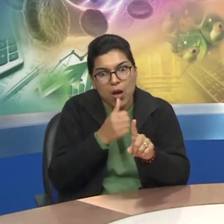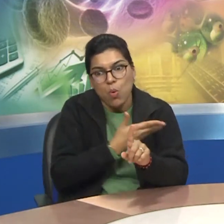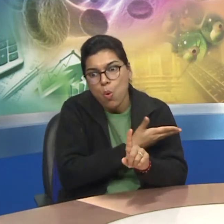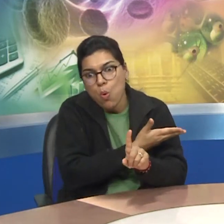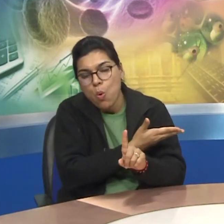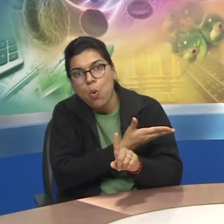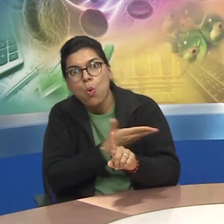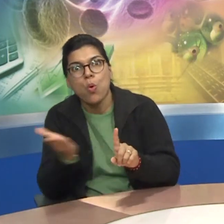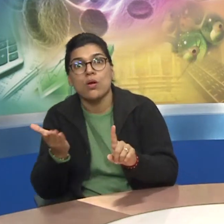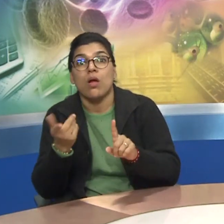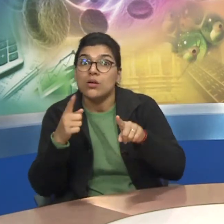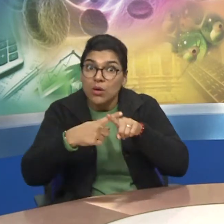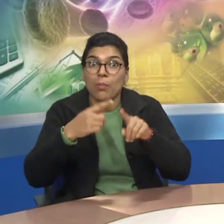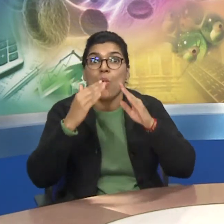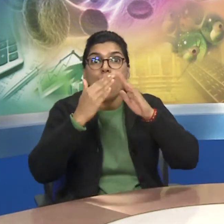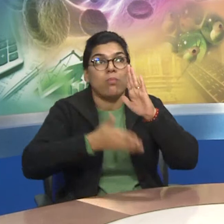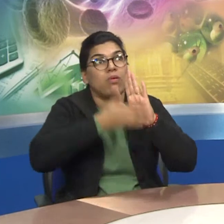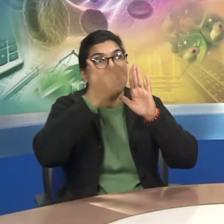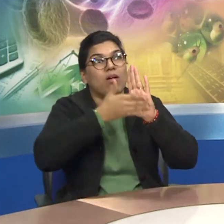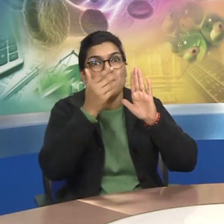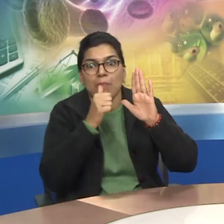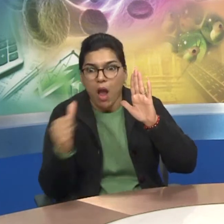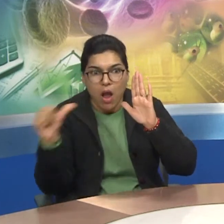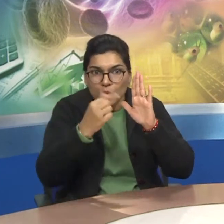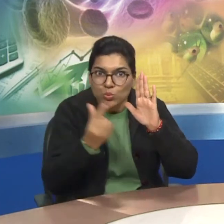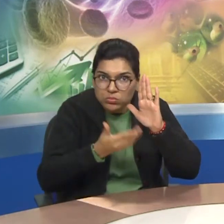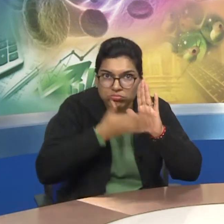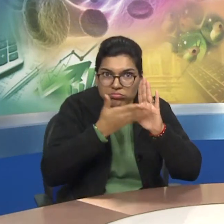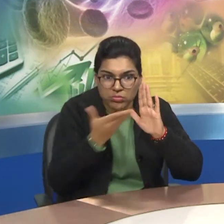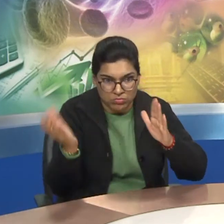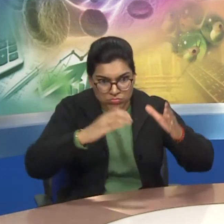this resource in a sustainable manner.